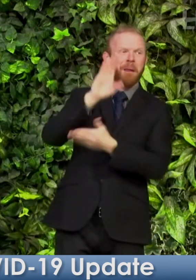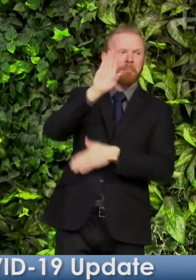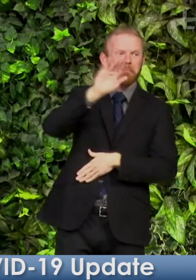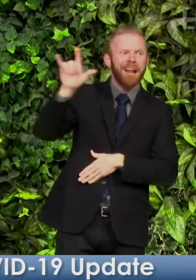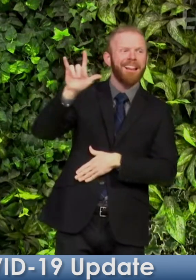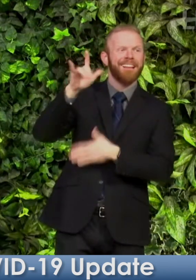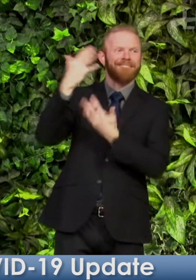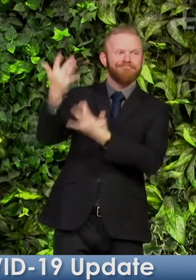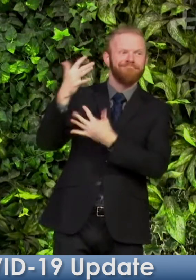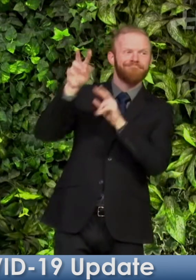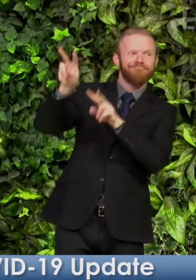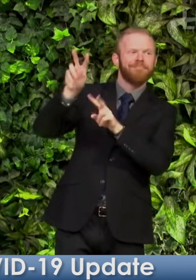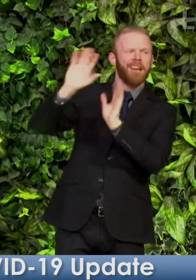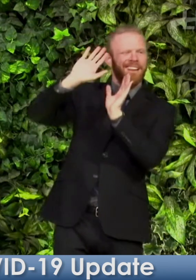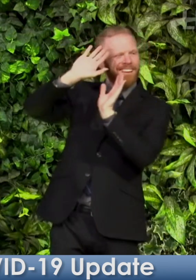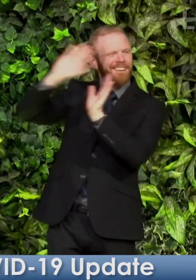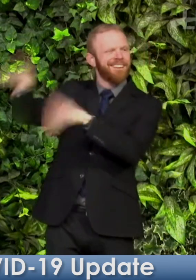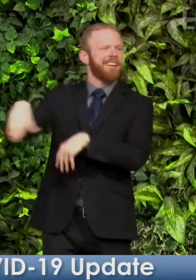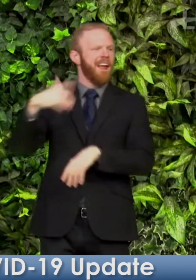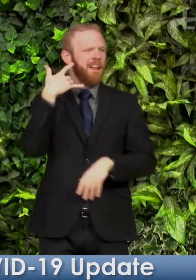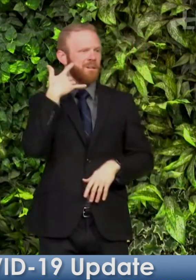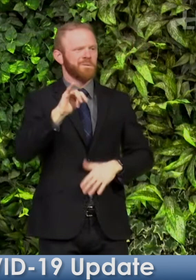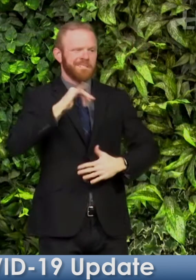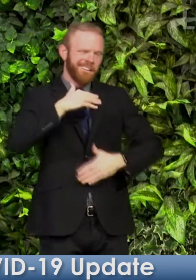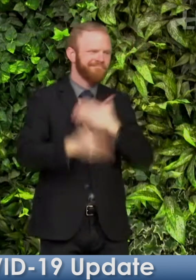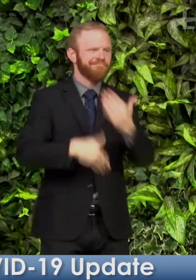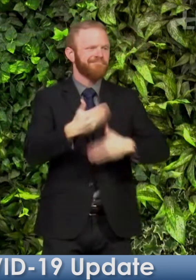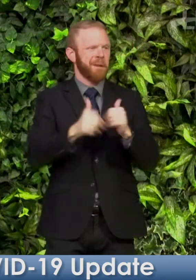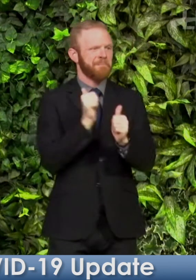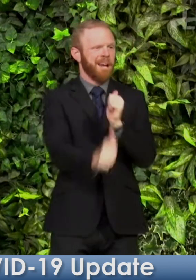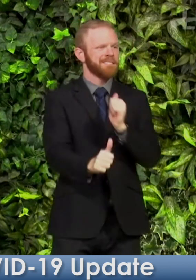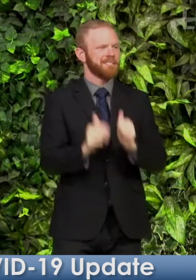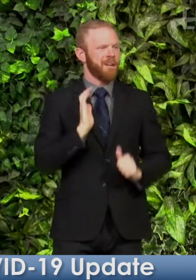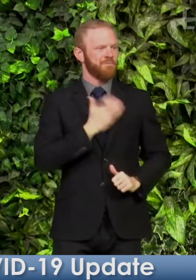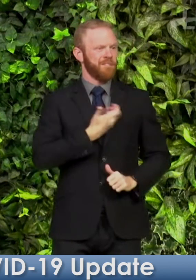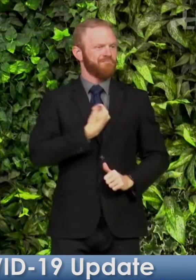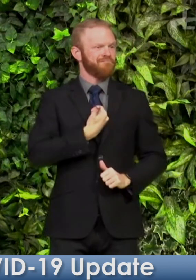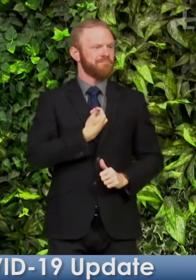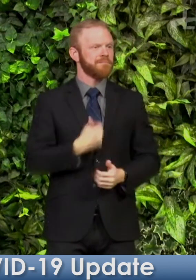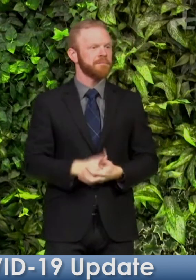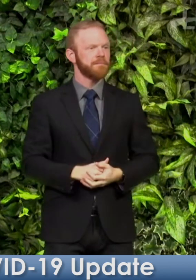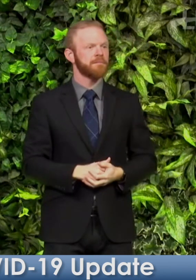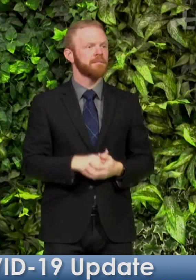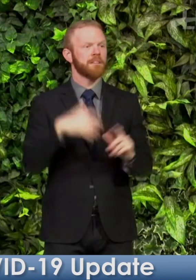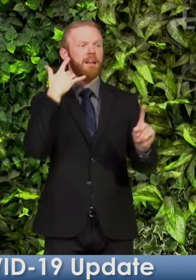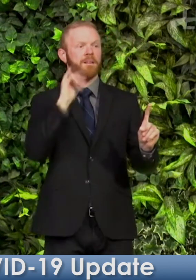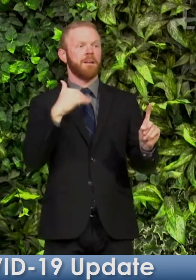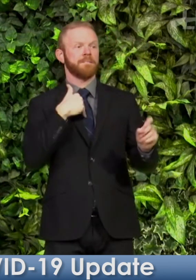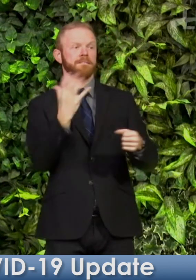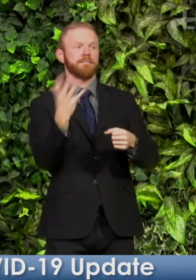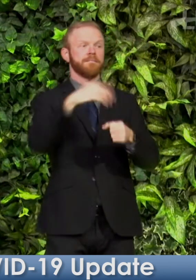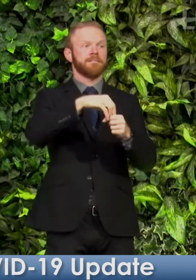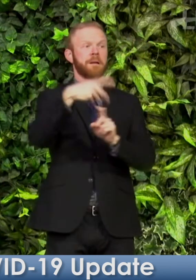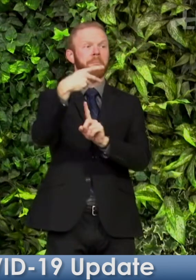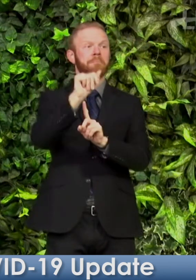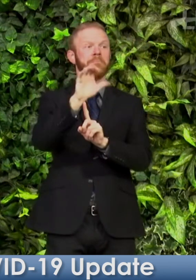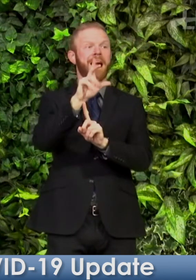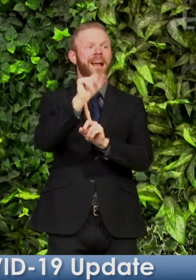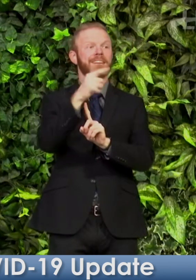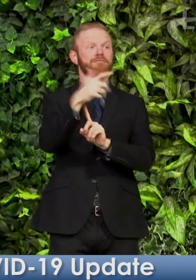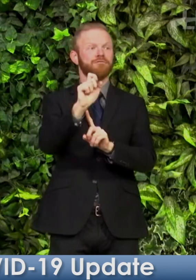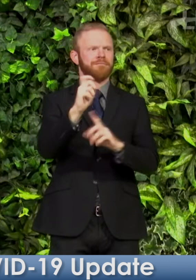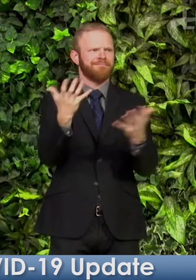by the way, what California has in that package has something for everyone. It has